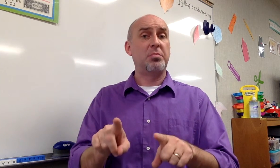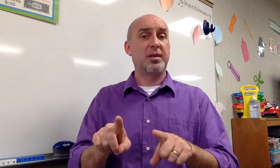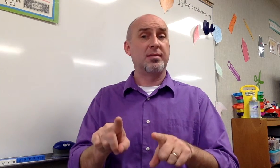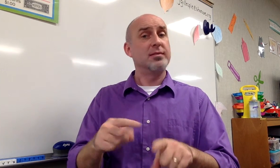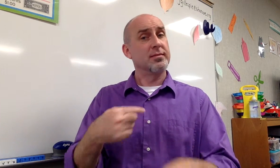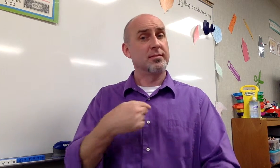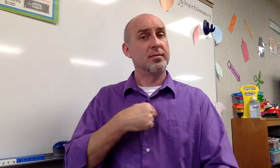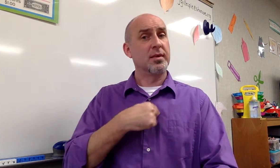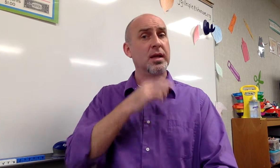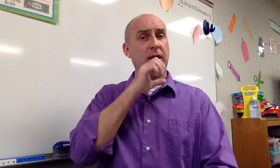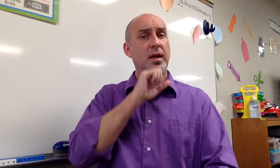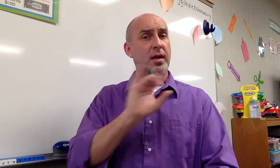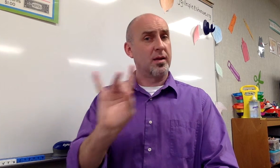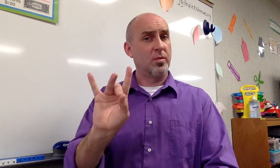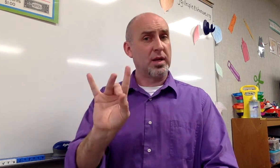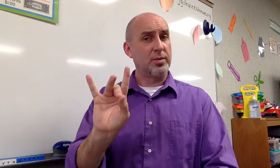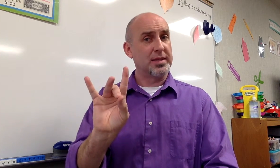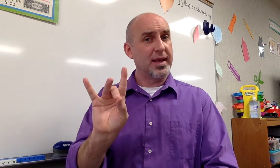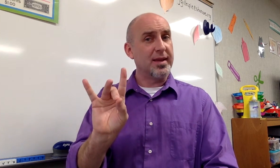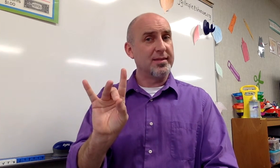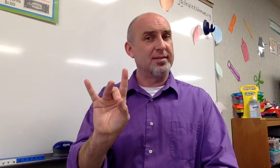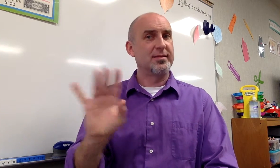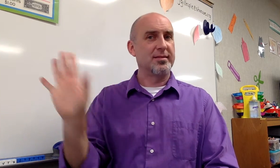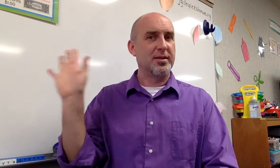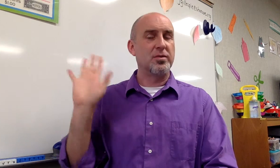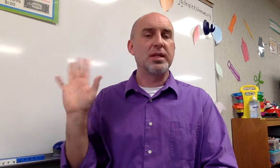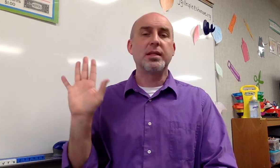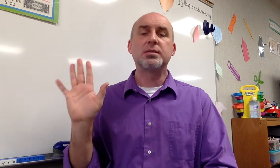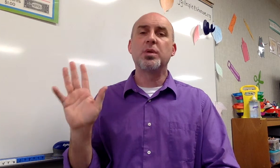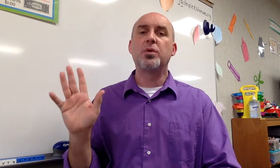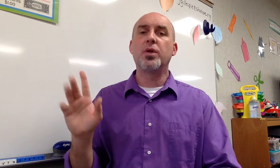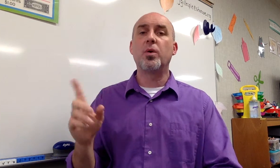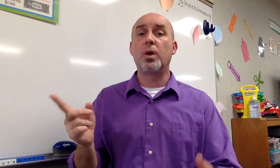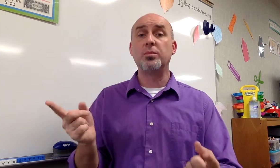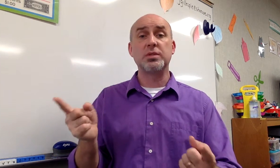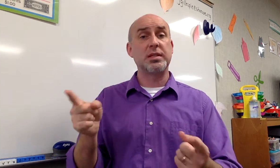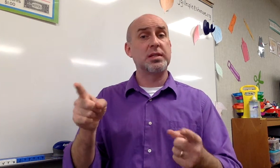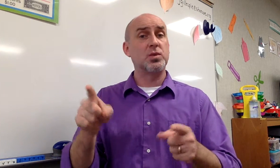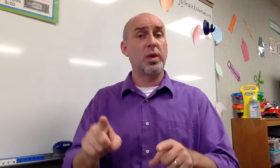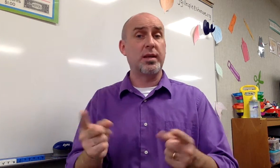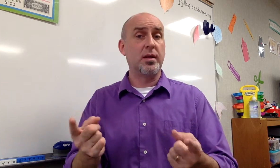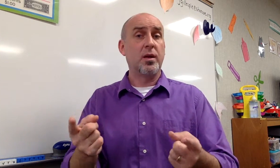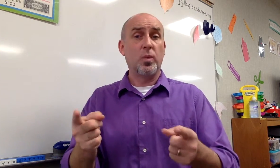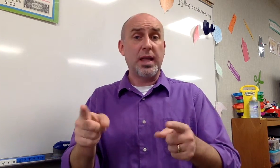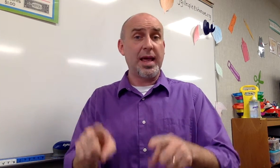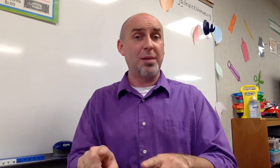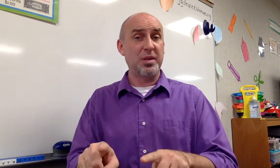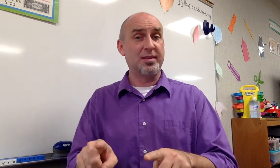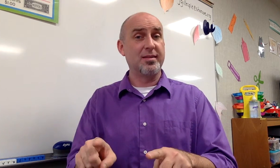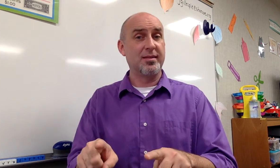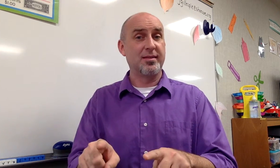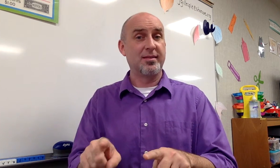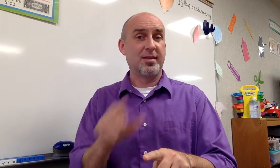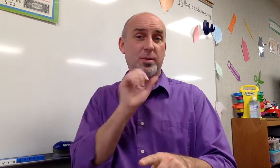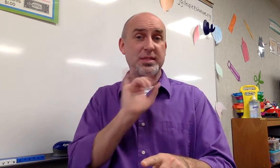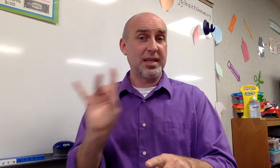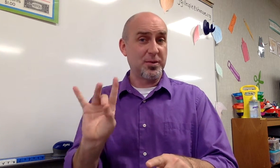happen when I was 8. That lets people know I'm using this as when it happened that I was 8 years